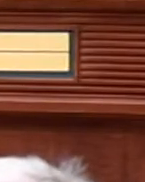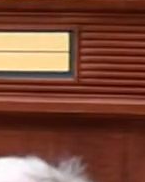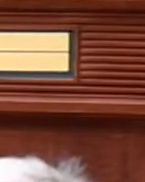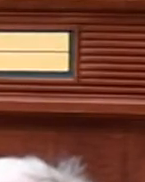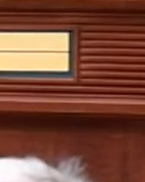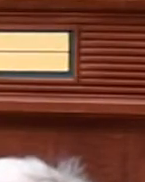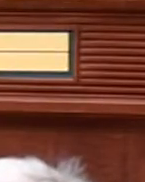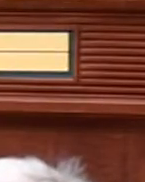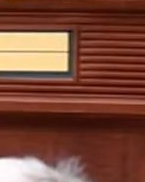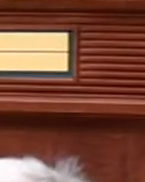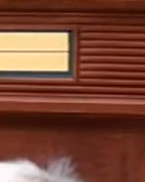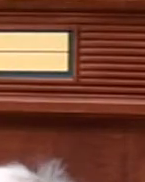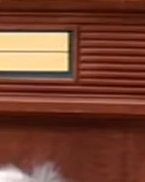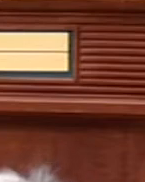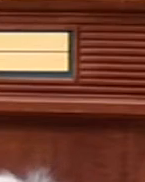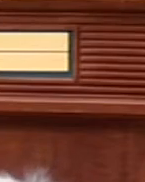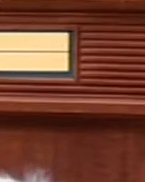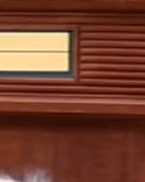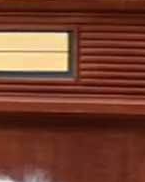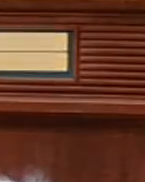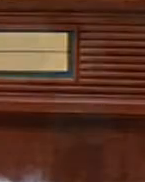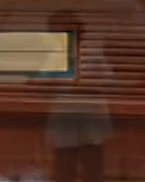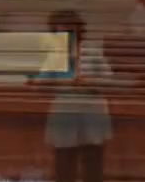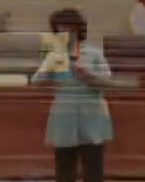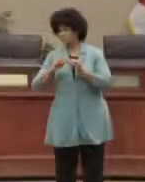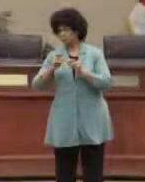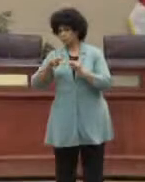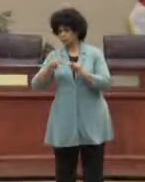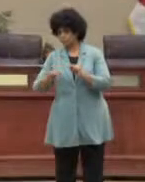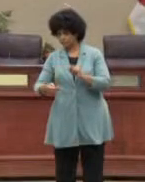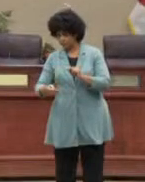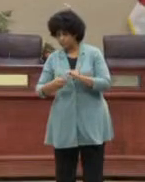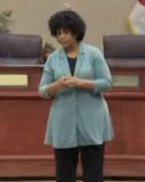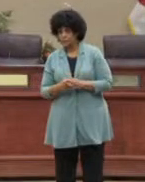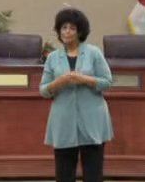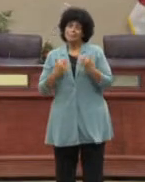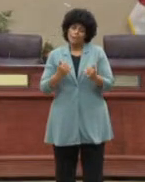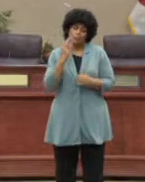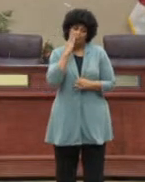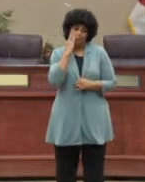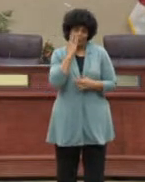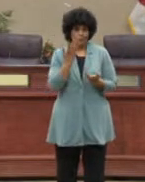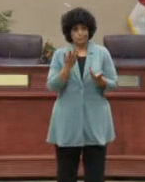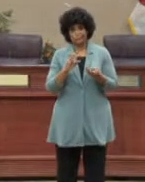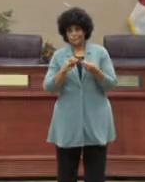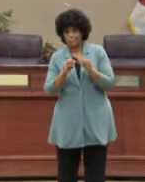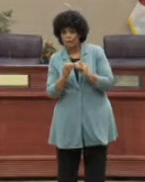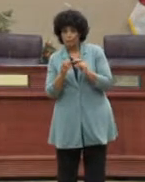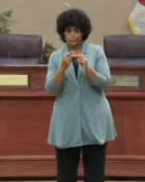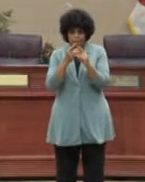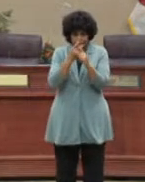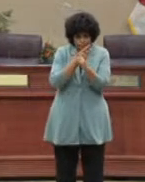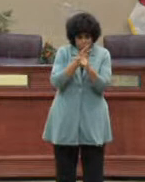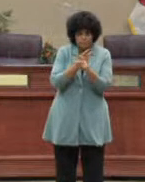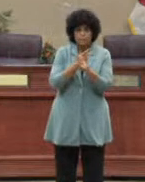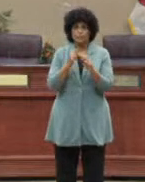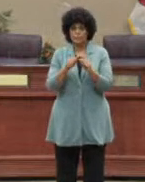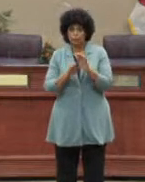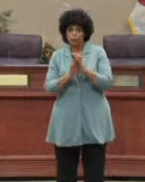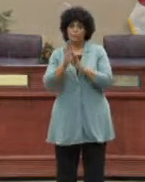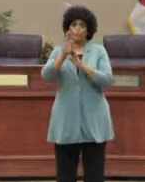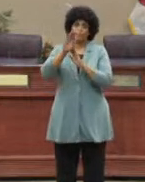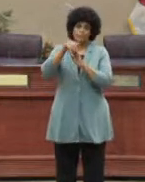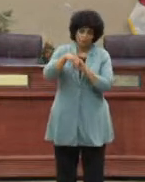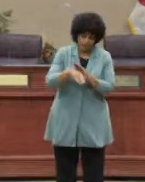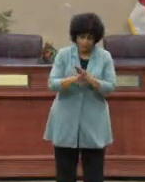news that it's going down. Numbers can rise and fall, certainly, as this natural cycle of contamination